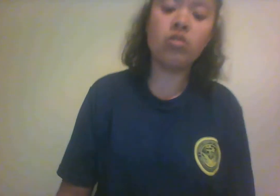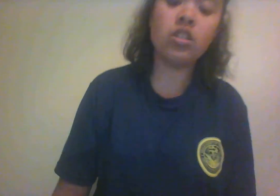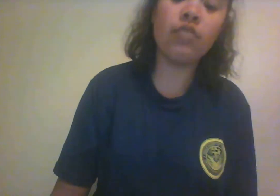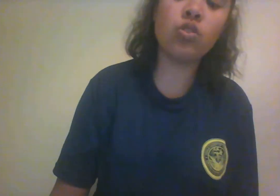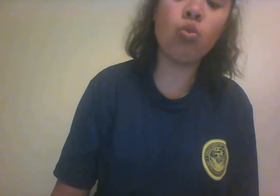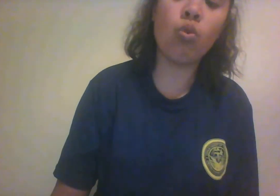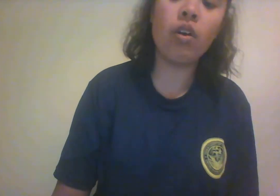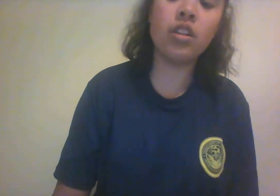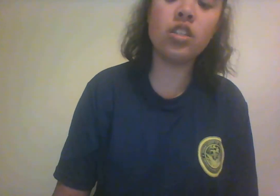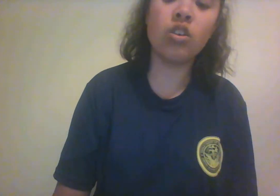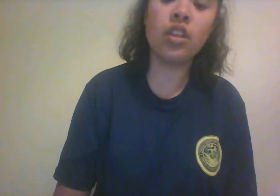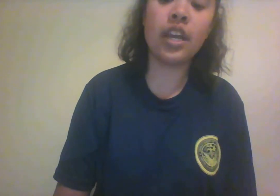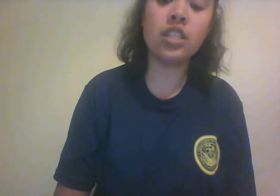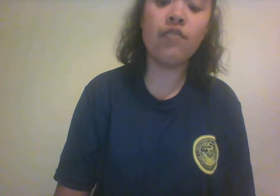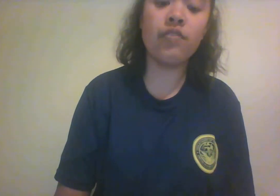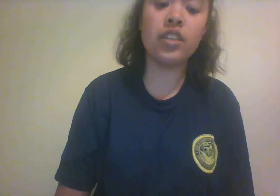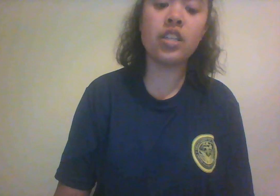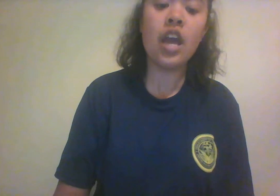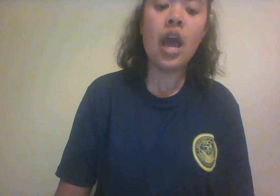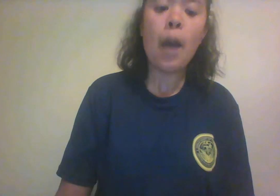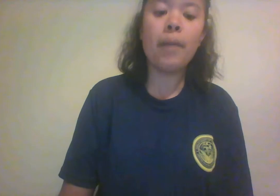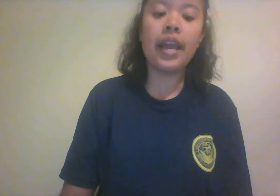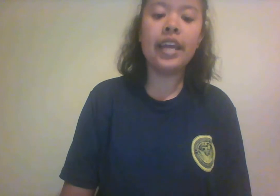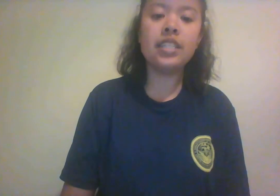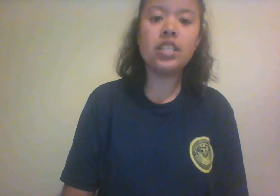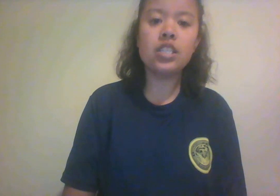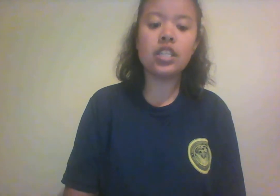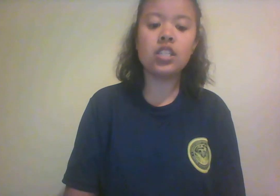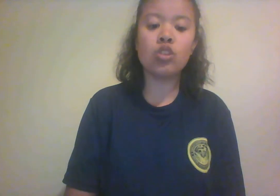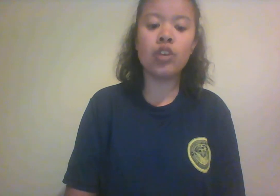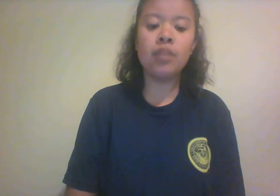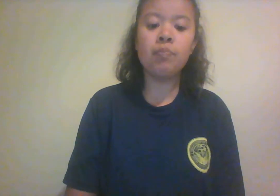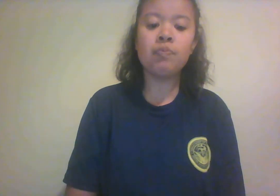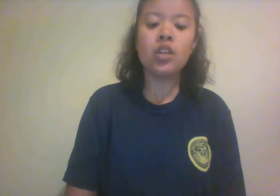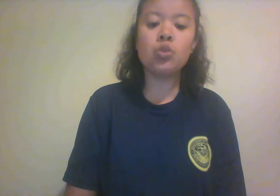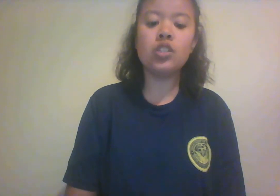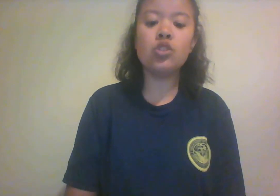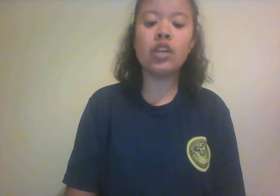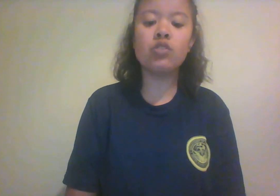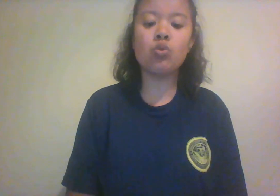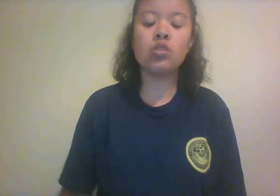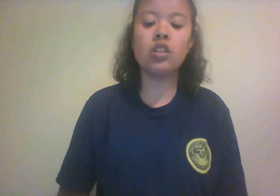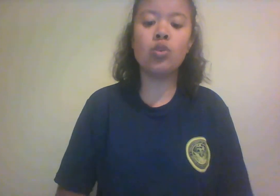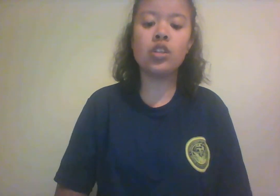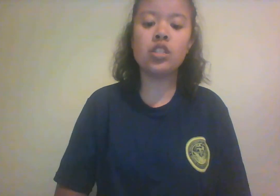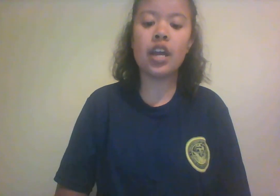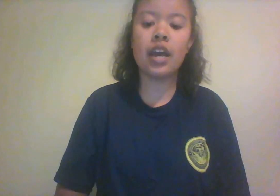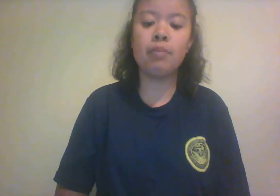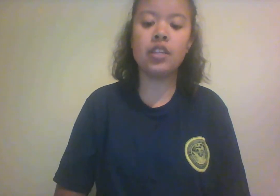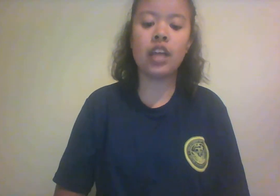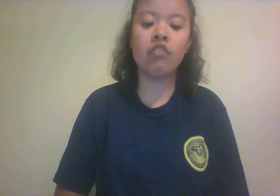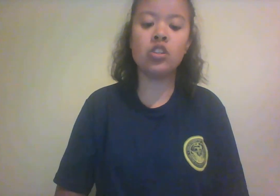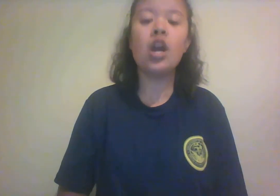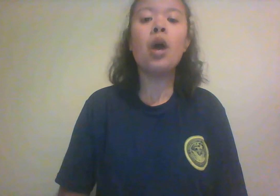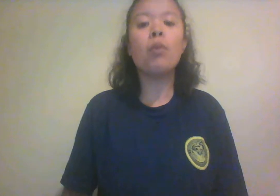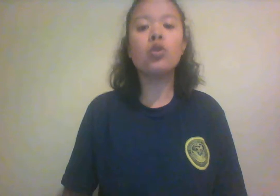deaf school until the 1850s. By 1863, 22 deaf schools in the U.S. had been established. Most of